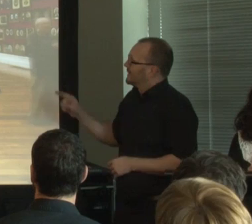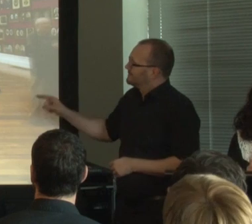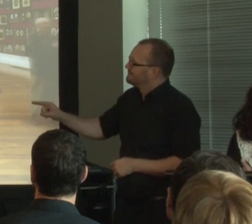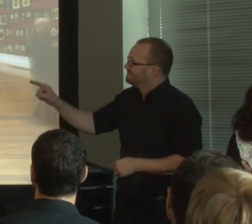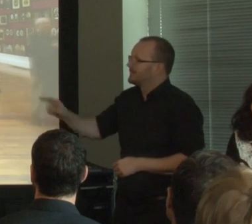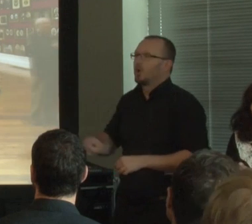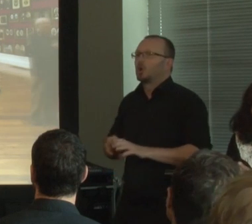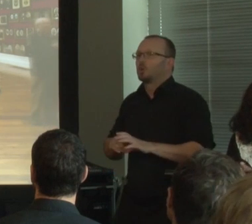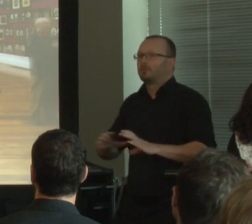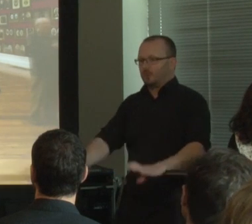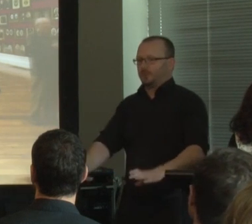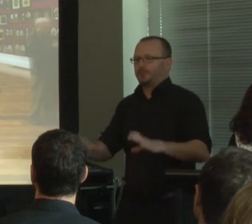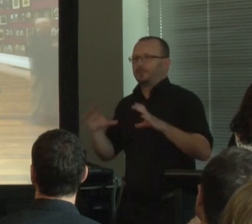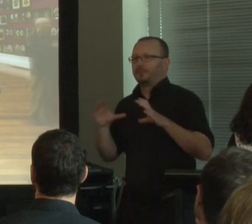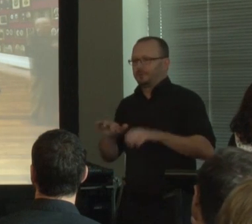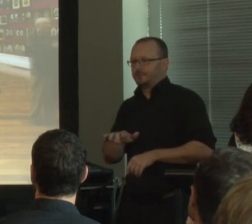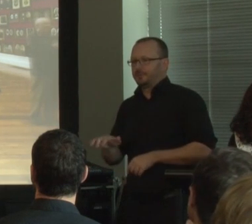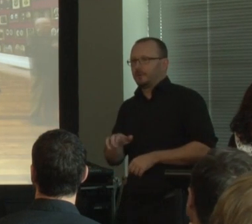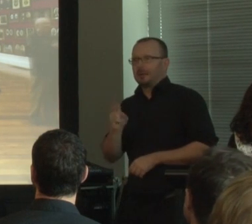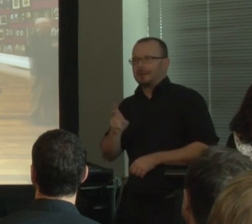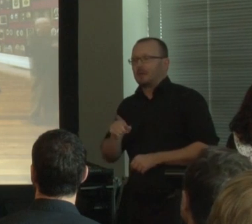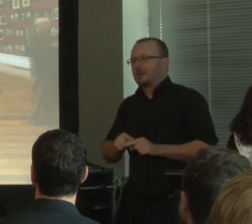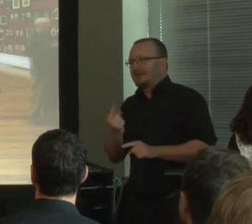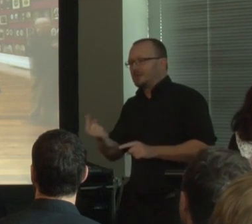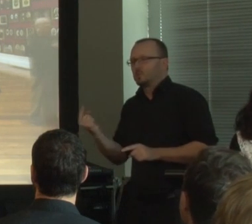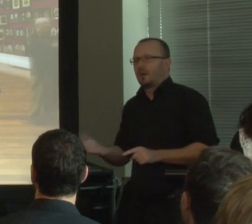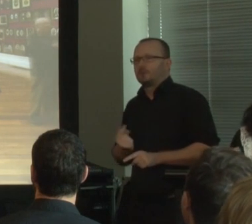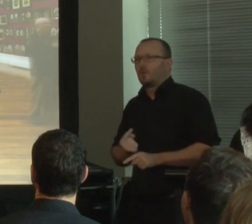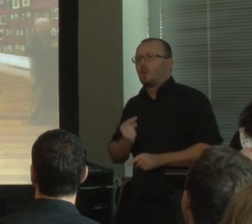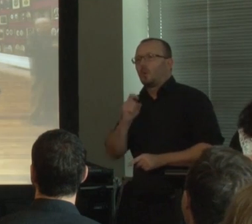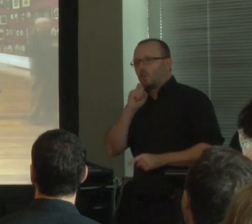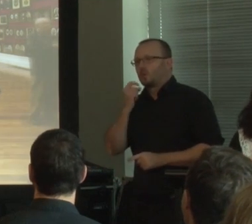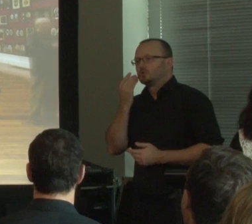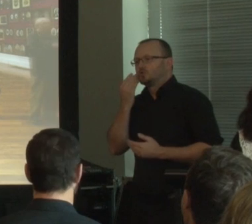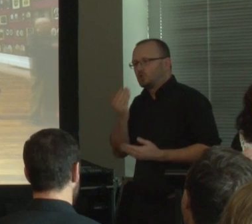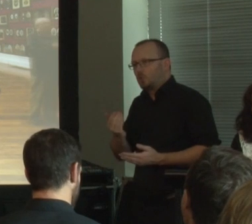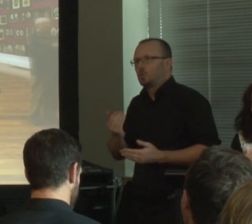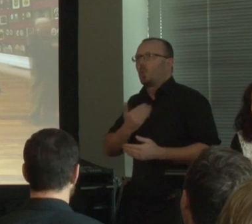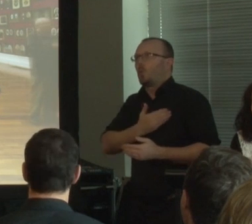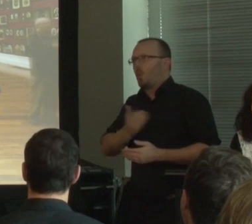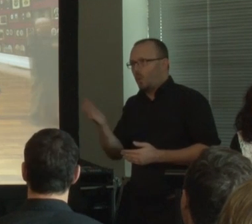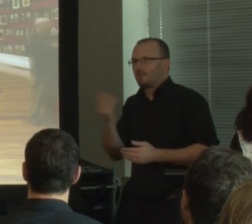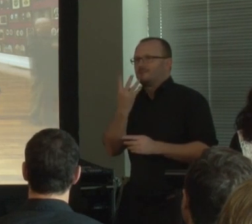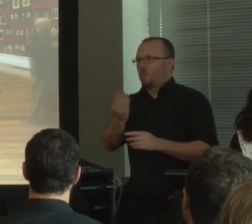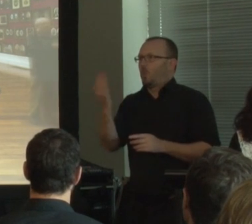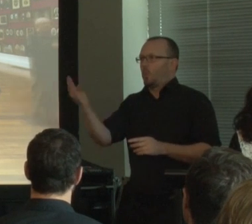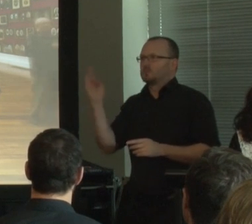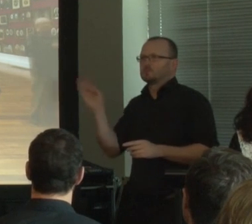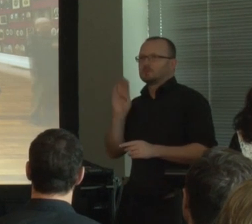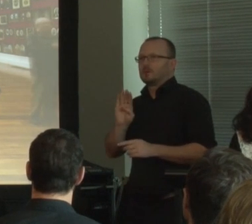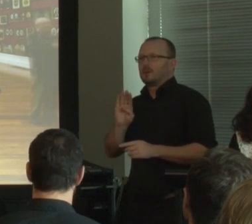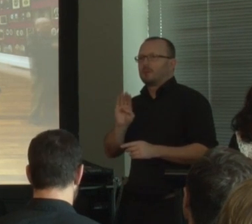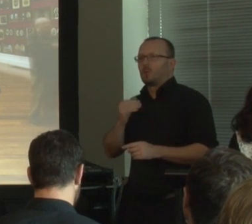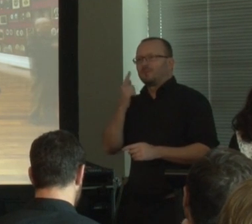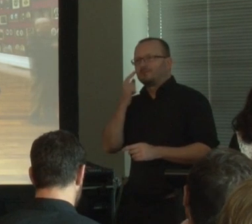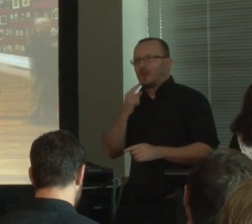is another one we had to modify a bit. Each computer station will show you each of the four walls in the gallery, but we found visitors were very politely queuing